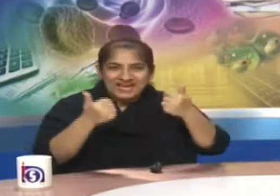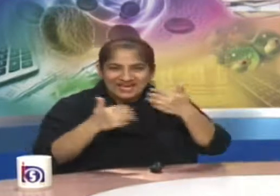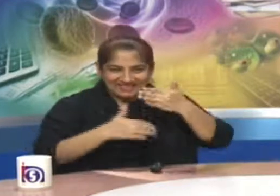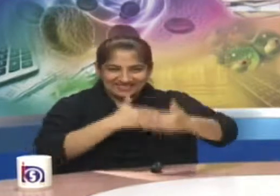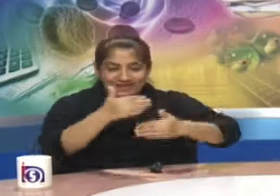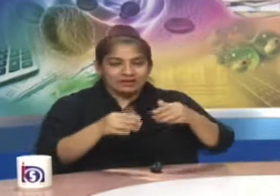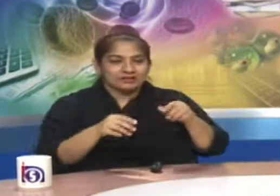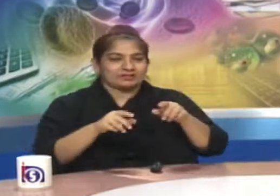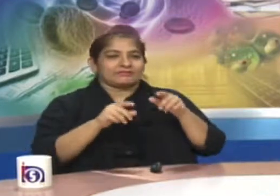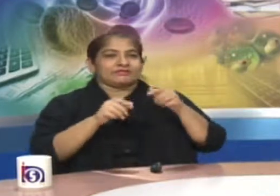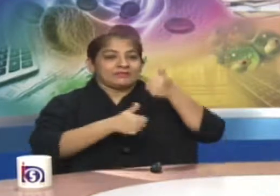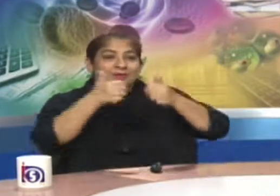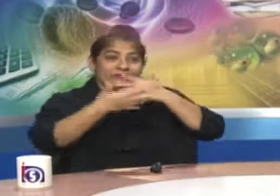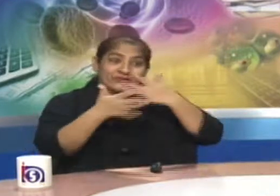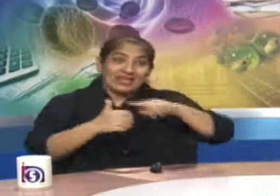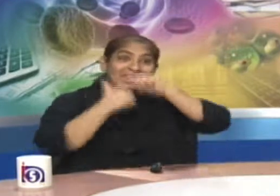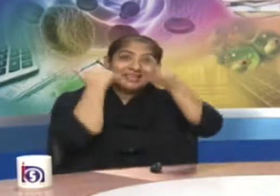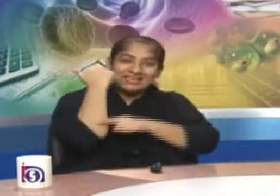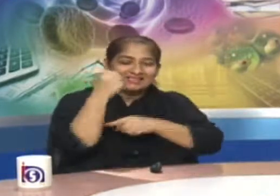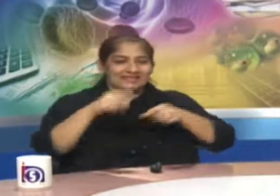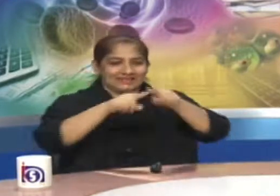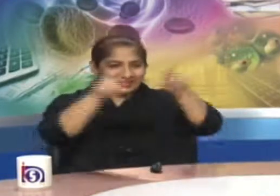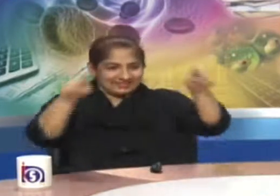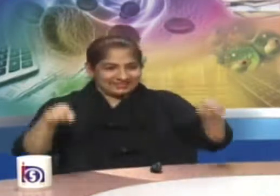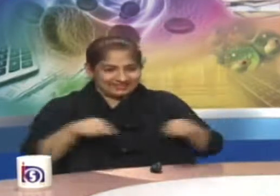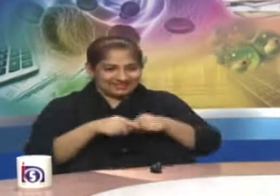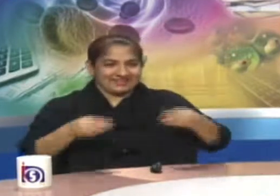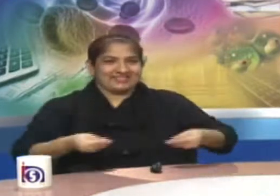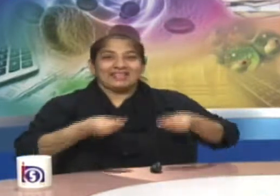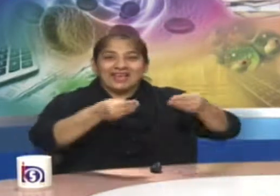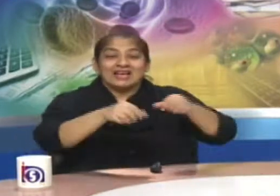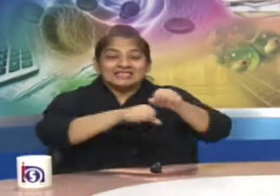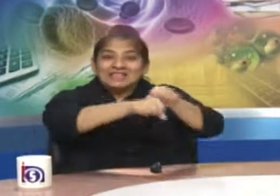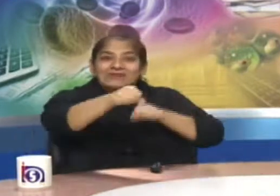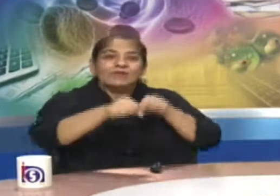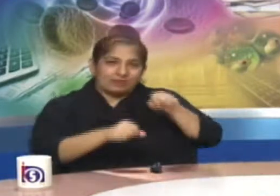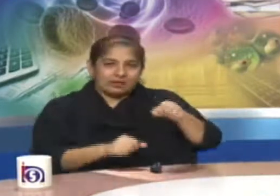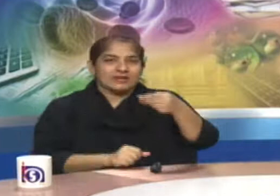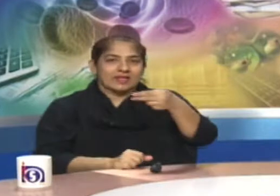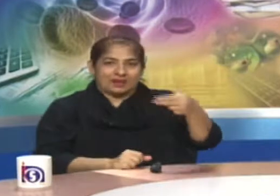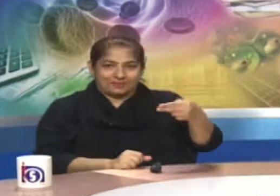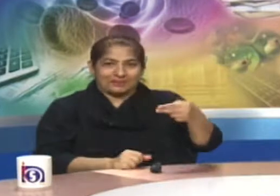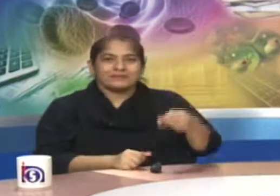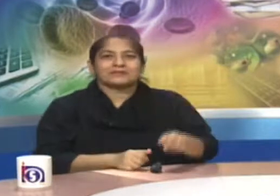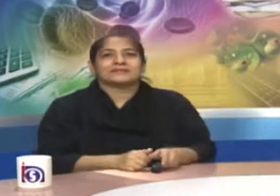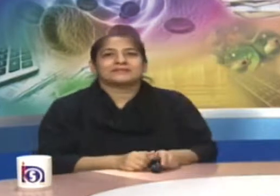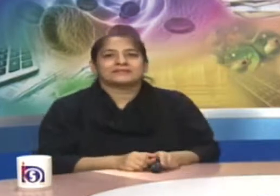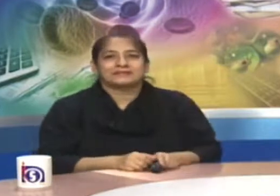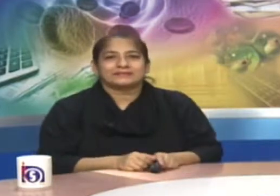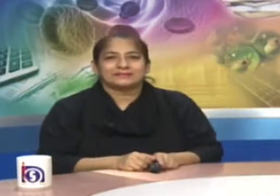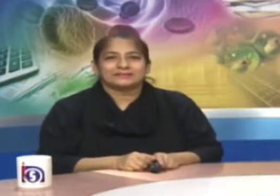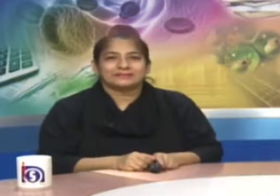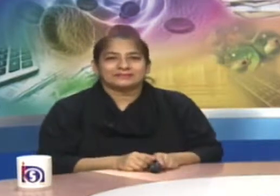Like 10th pass or 12th pass, there are different certificates when you do any course, and in the end you are given certificate.